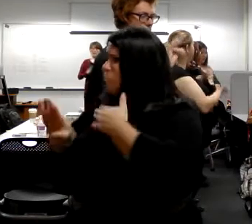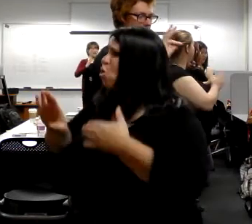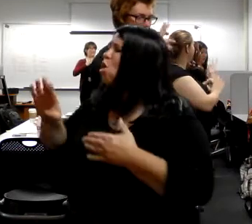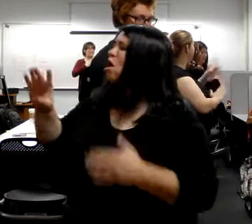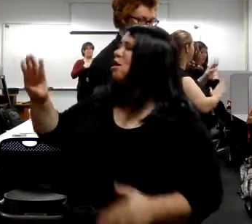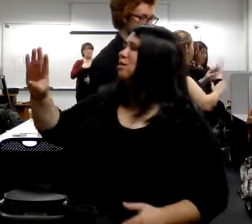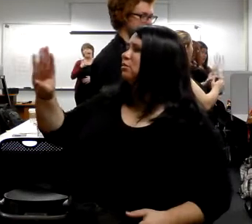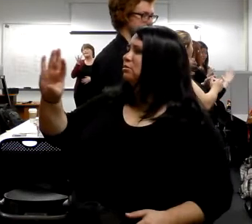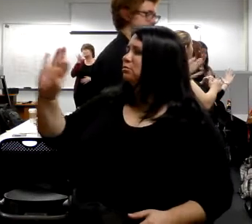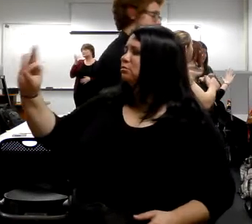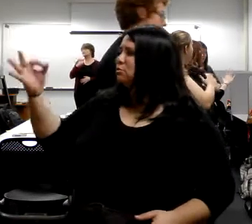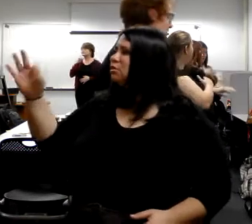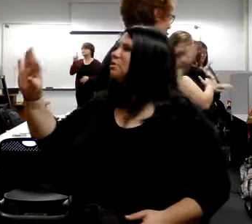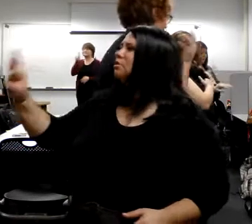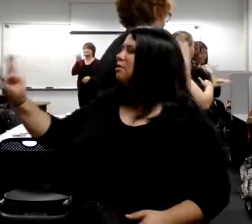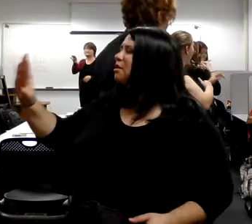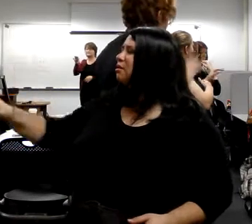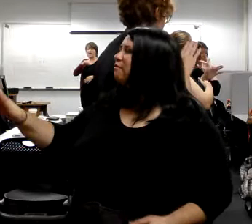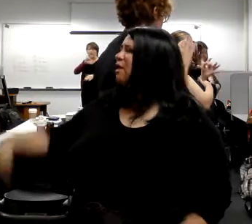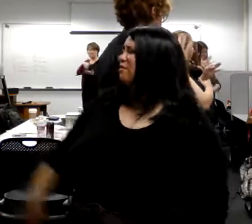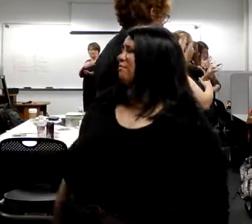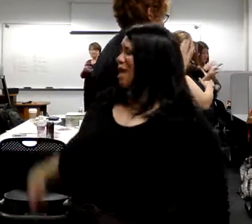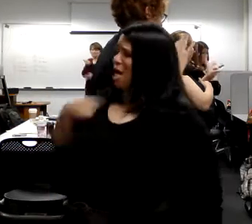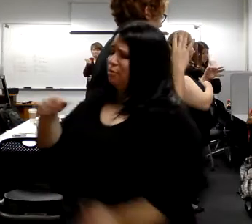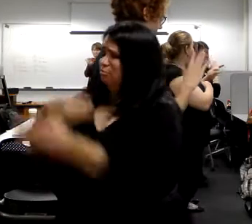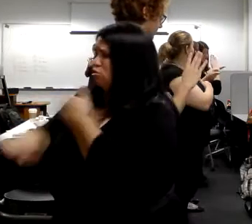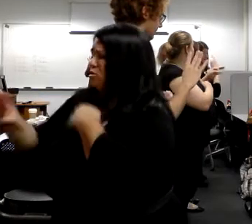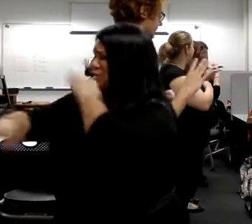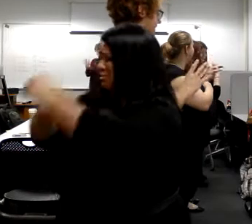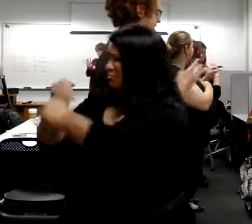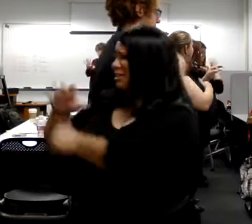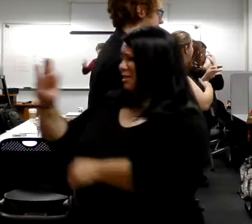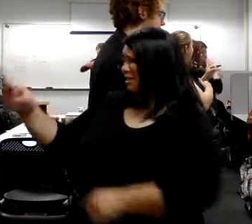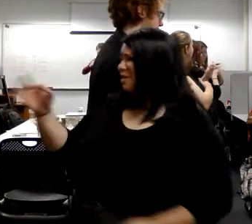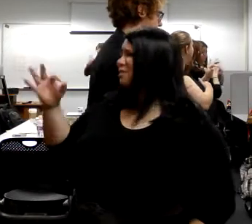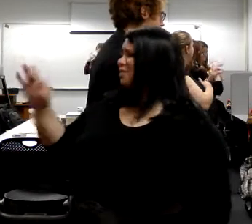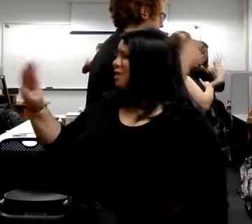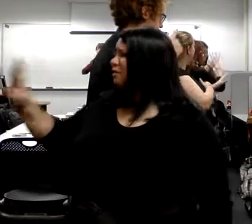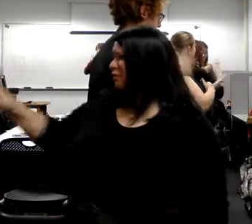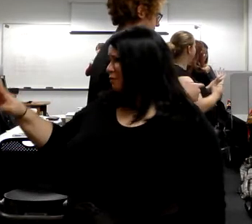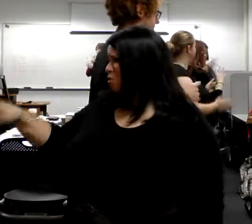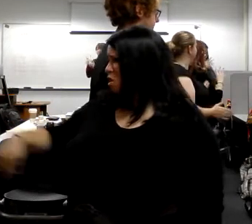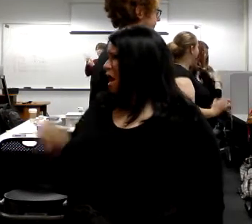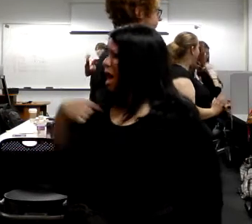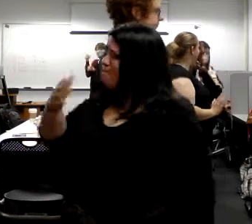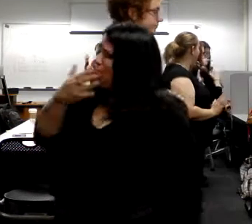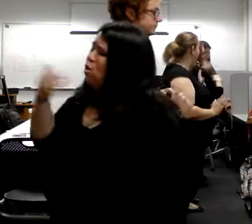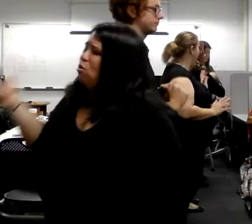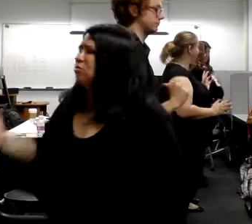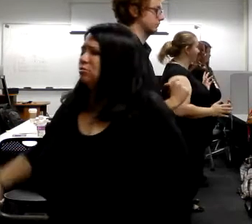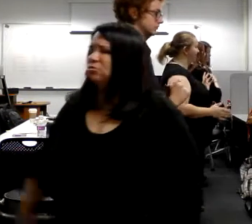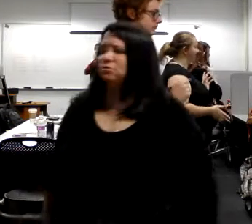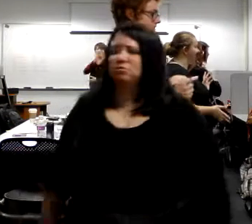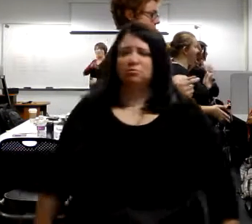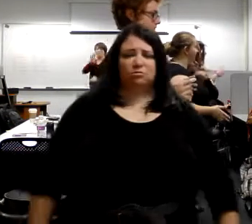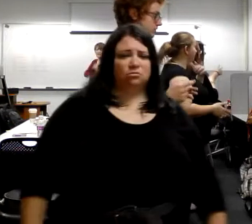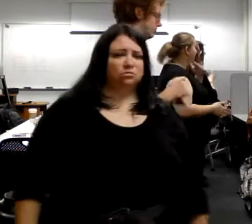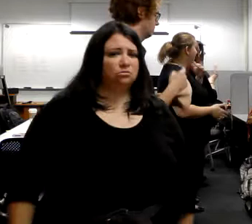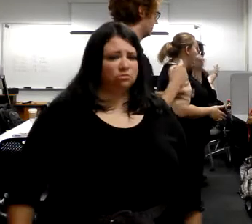in 1994. That means I'm older than you. I was just really sick of her, so I was like, okay, time to humiliate this new girl as a